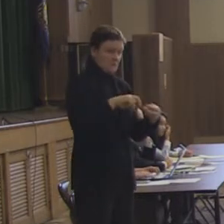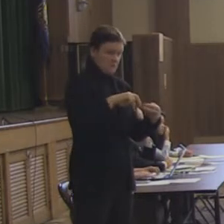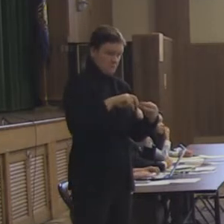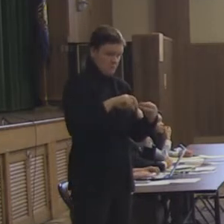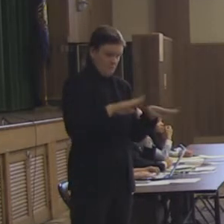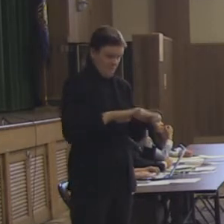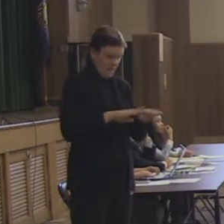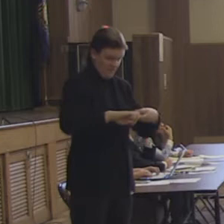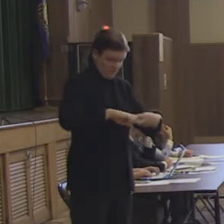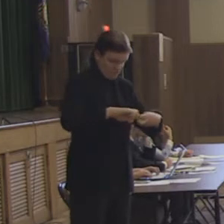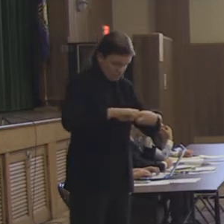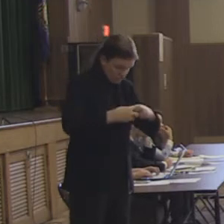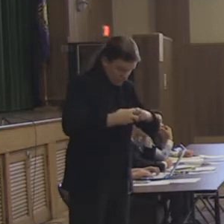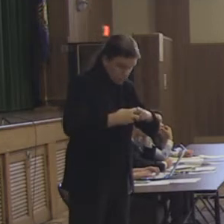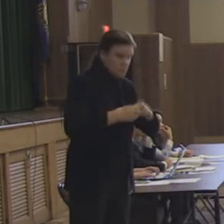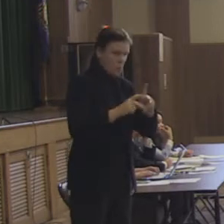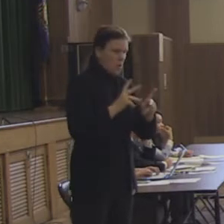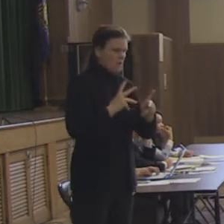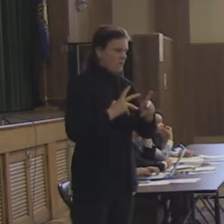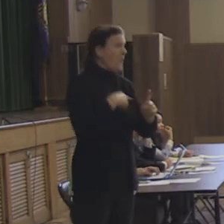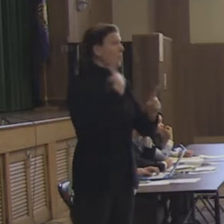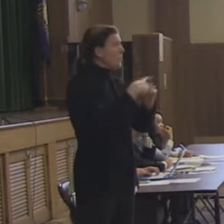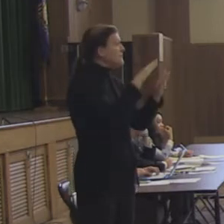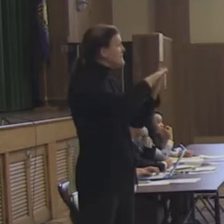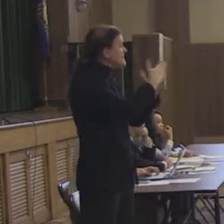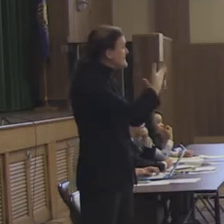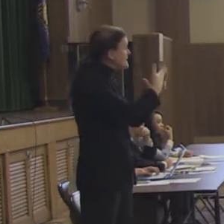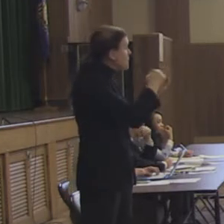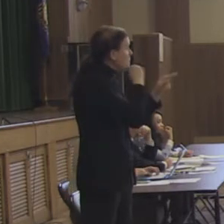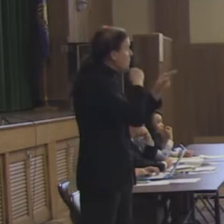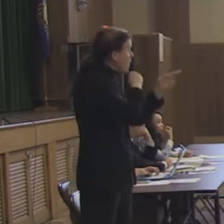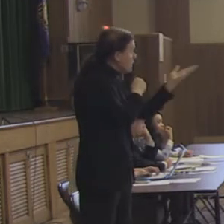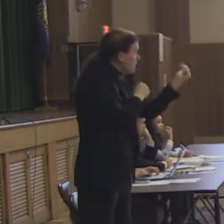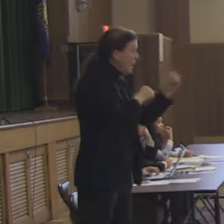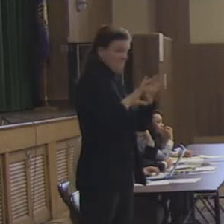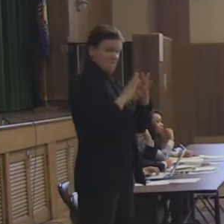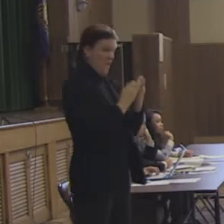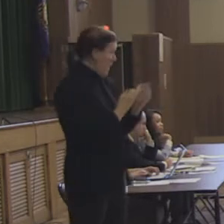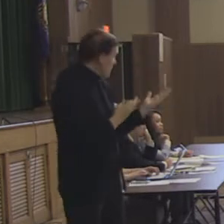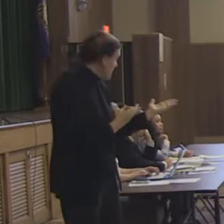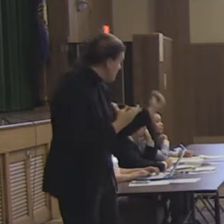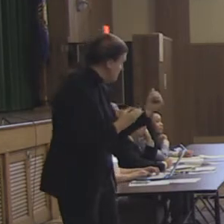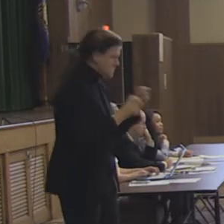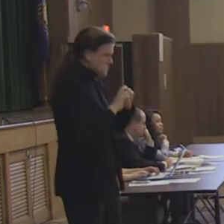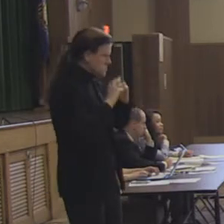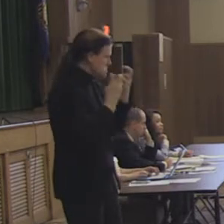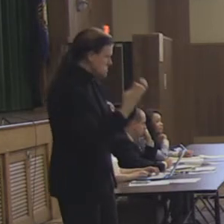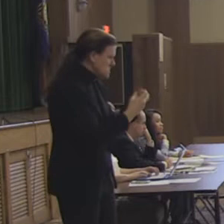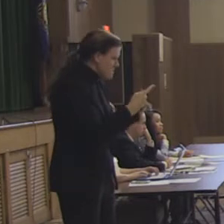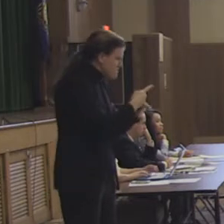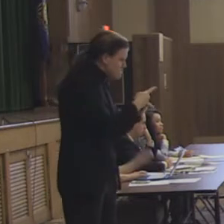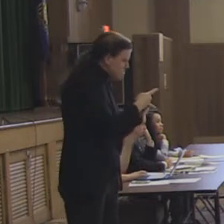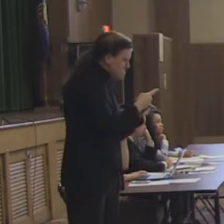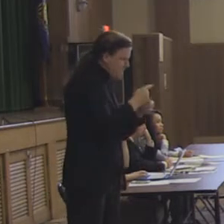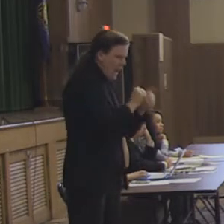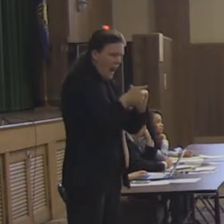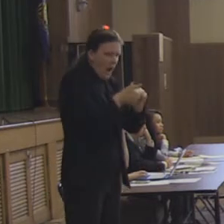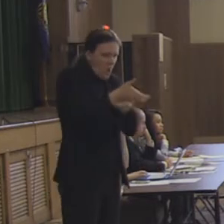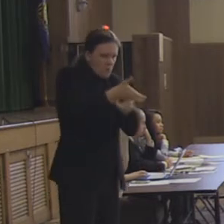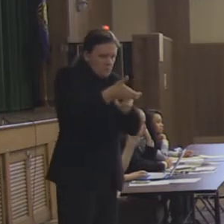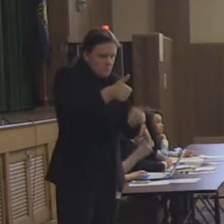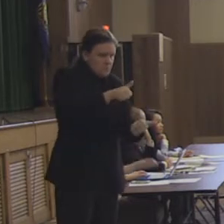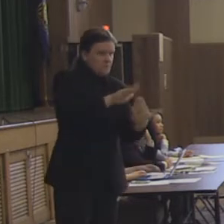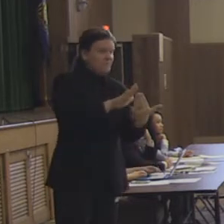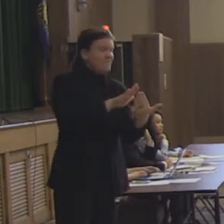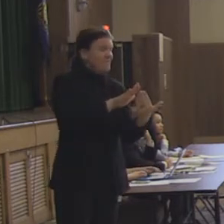in the city. We worked with then the provider, the family, or whoever it was, to try and resolve the difficulty. In